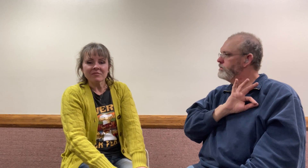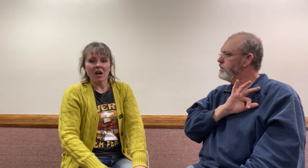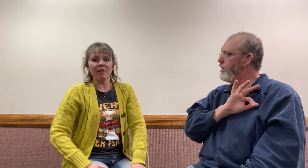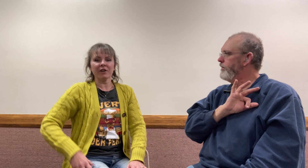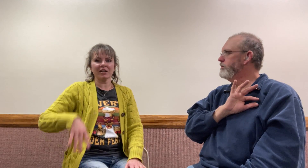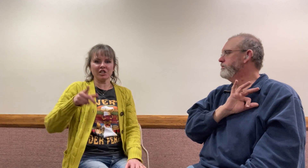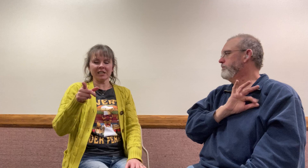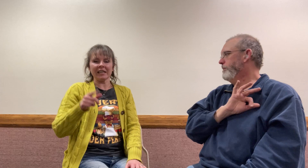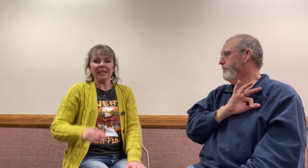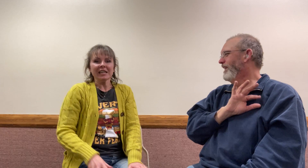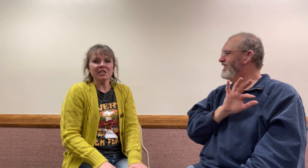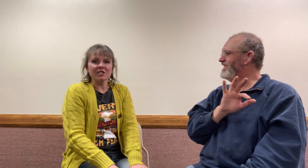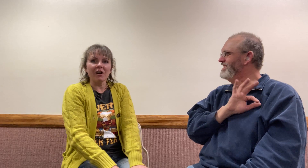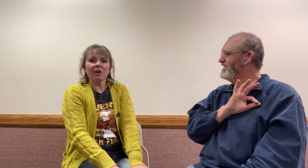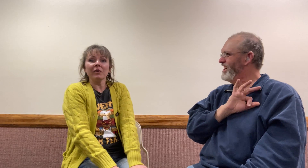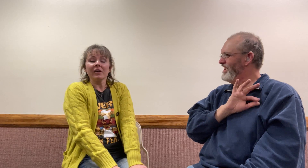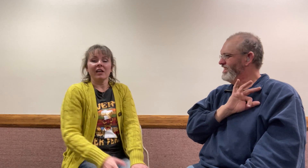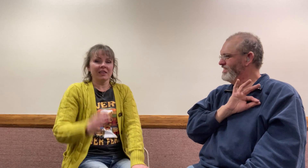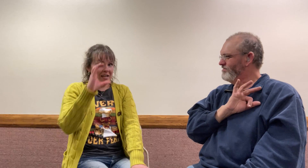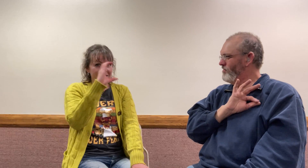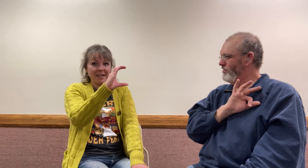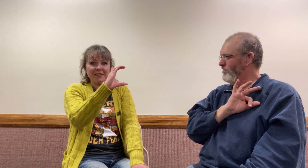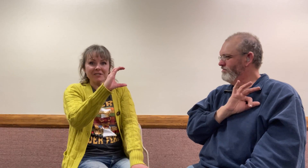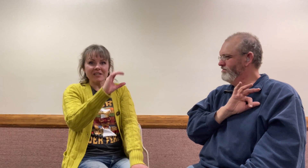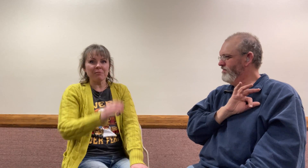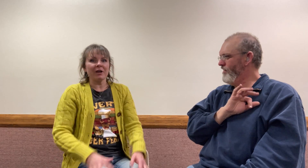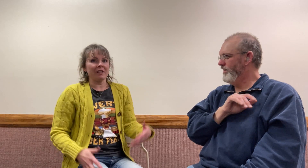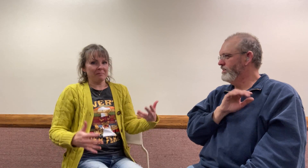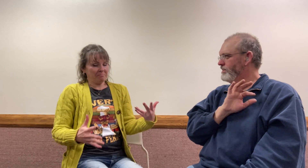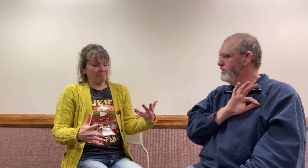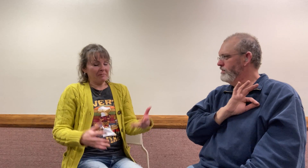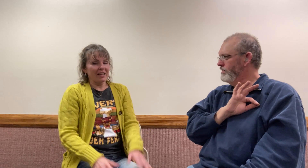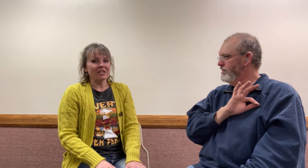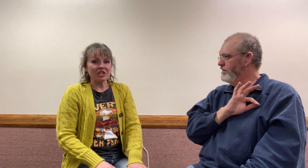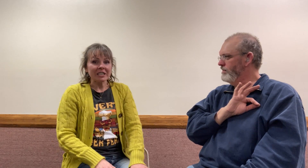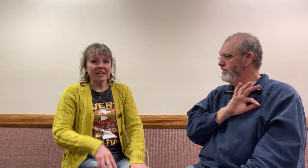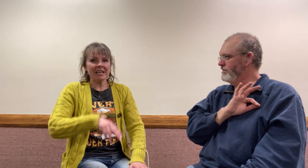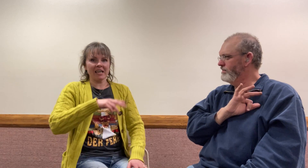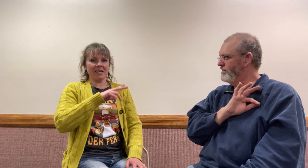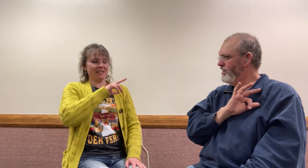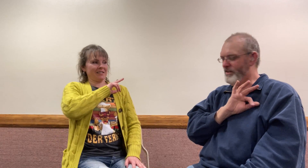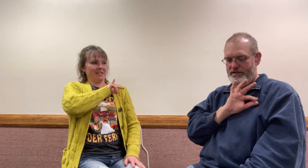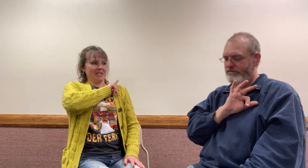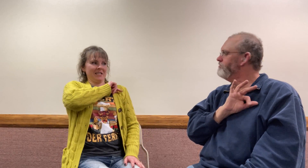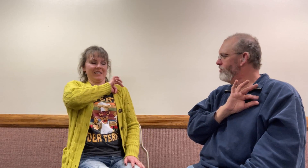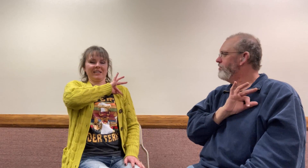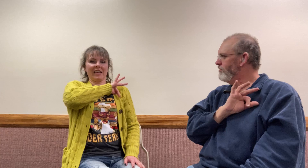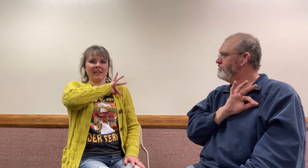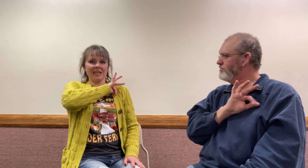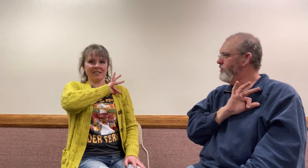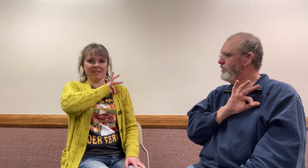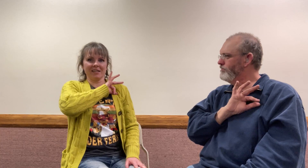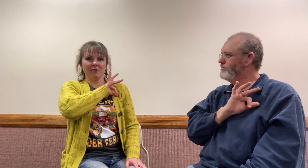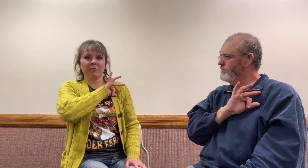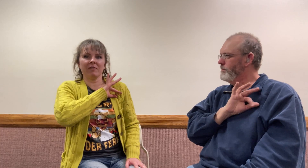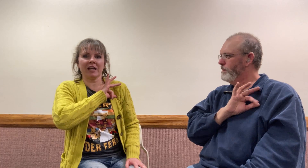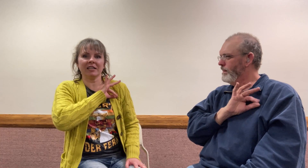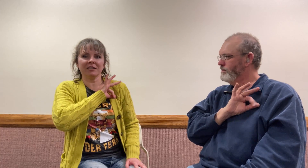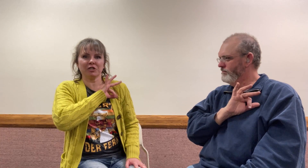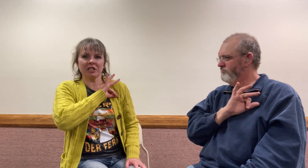I forgot Chile. So that's another C1. Chile is like this. We've got a little chili